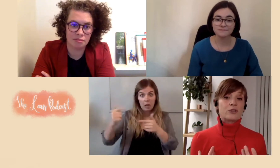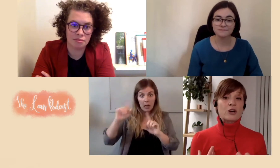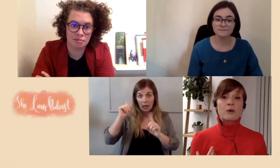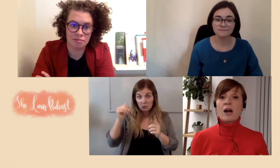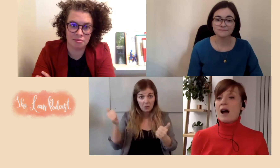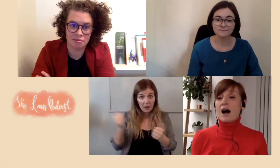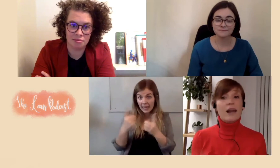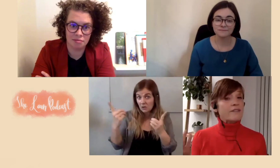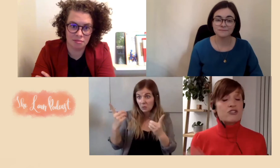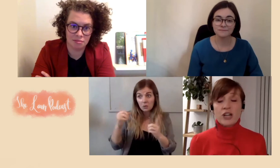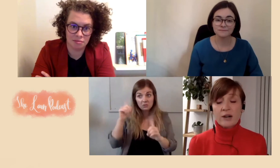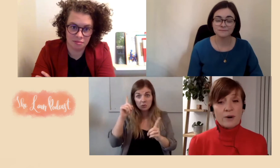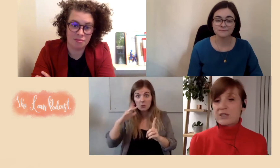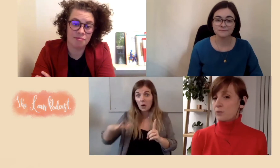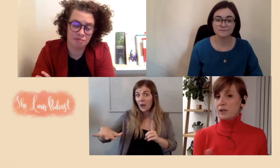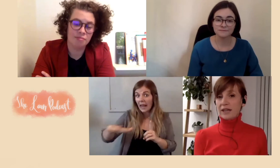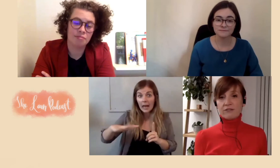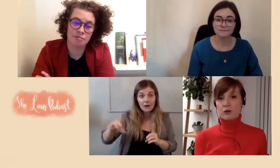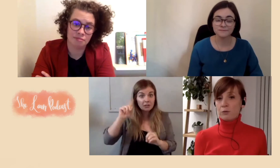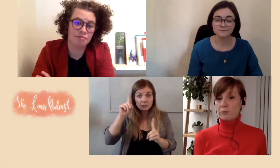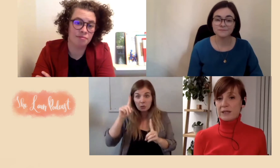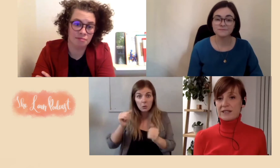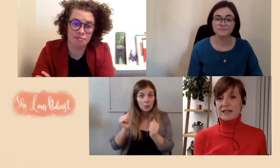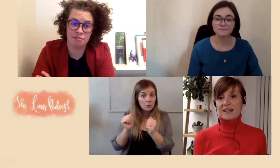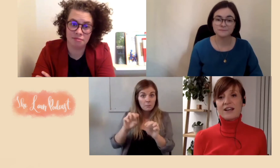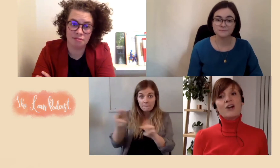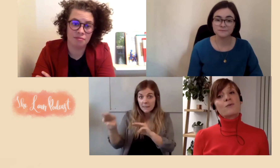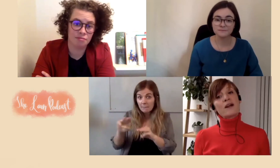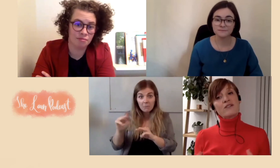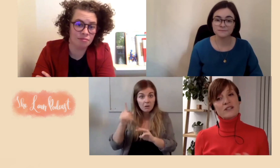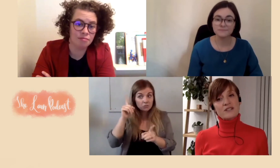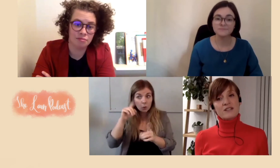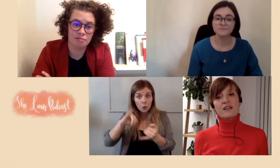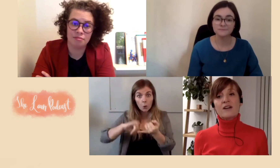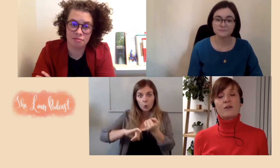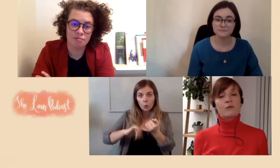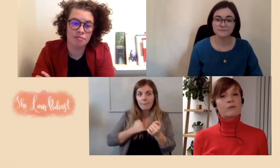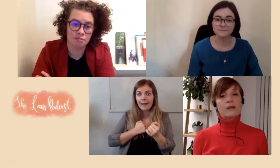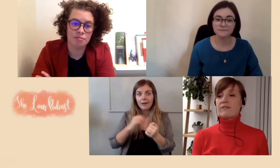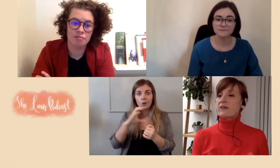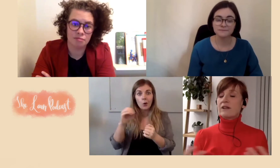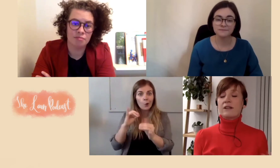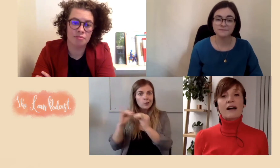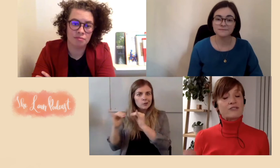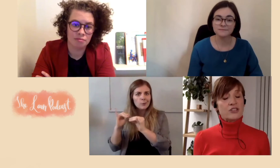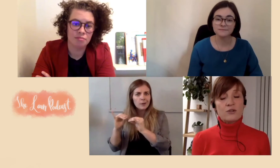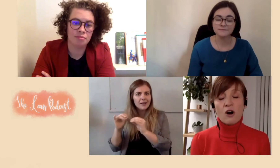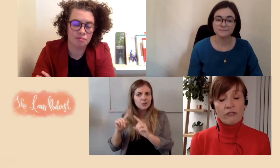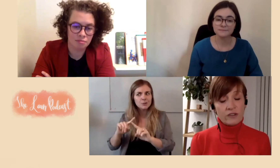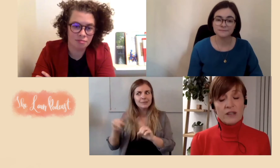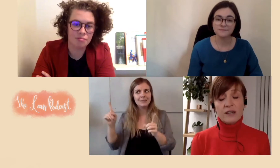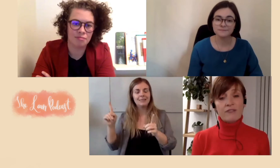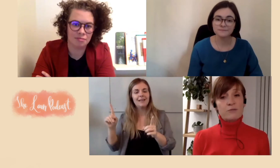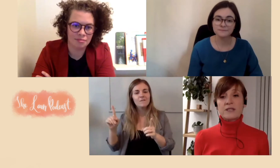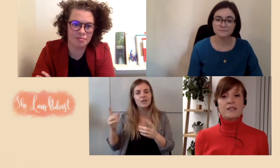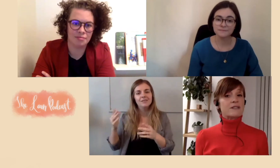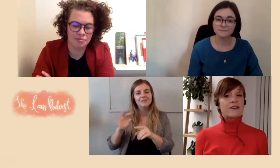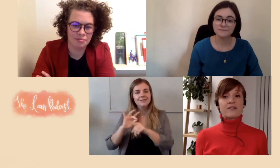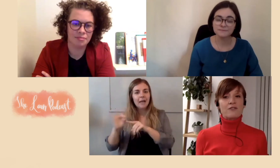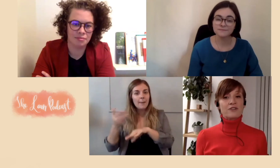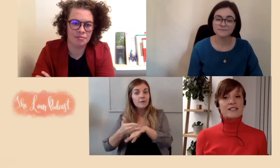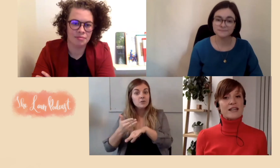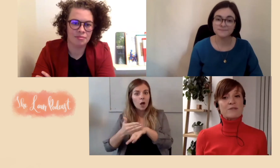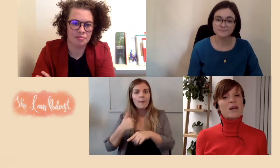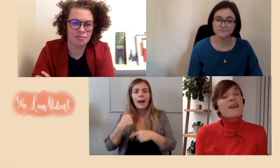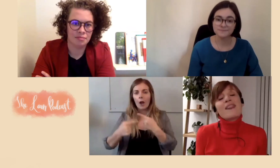really. I don't know the geographical area. I don't know the people. I don't know the co-worker. So it's a very different ball game. So I always make sure I've got a